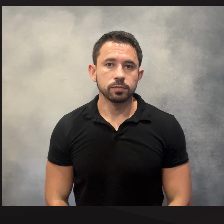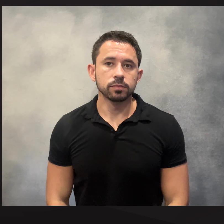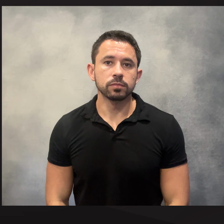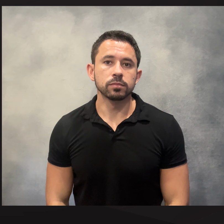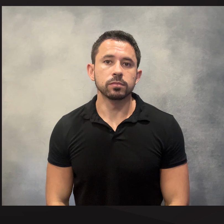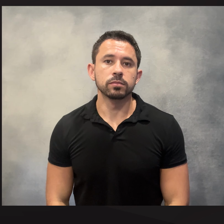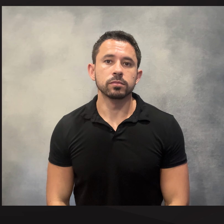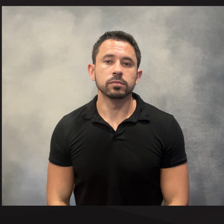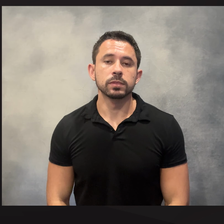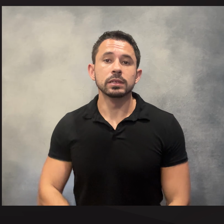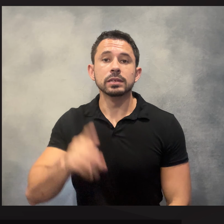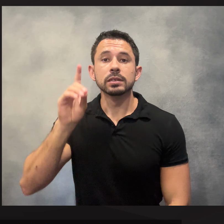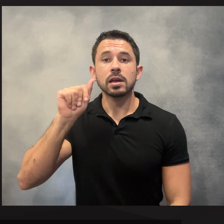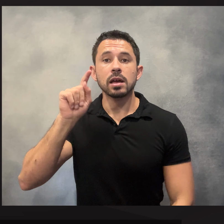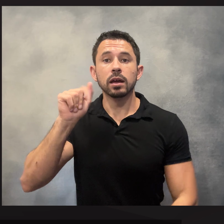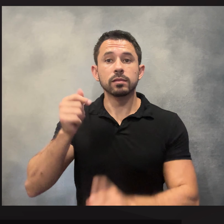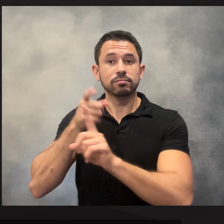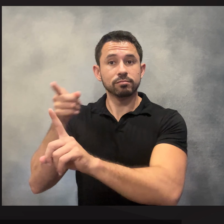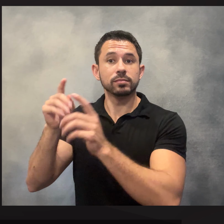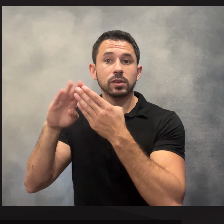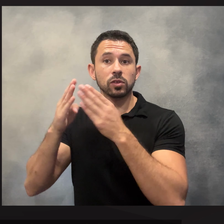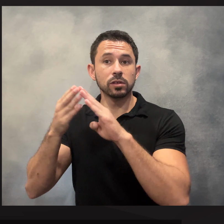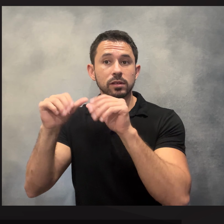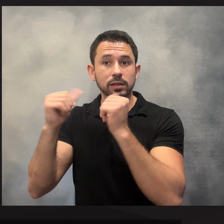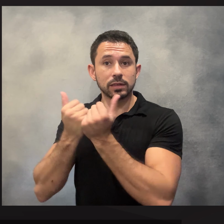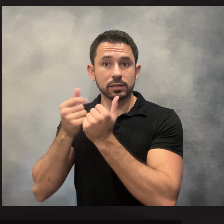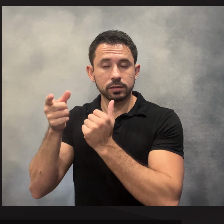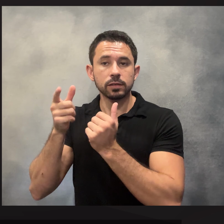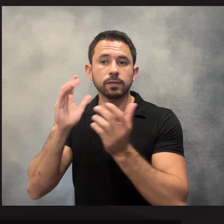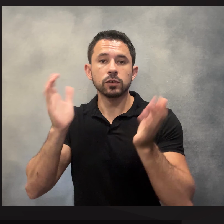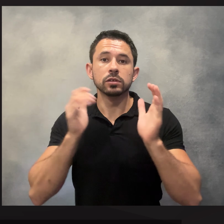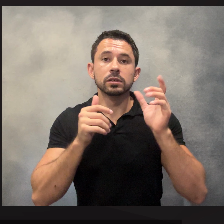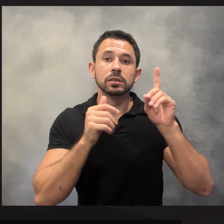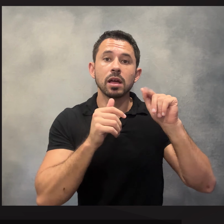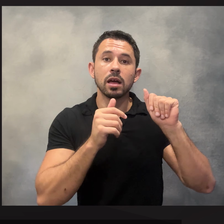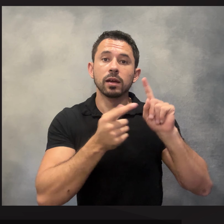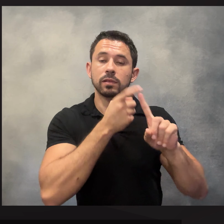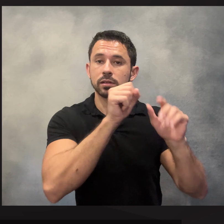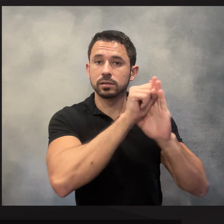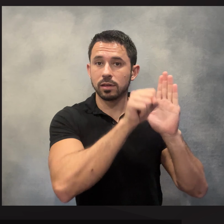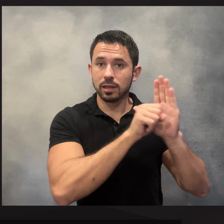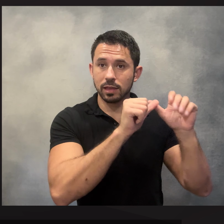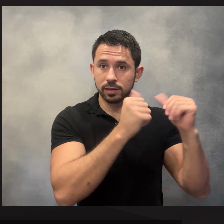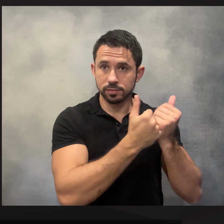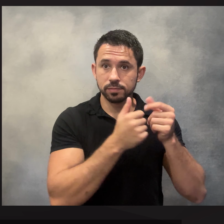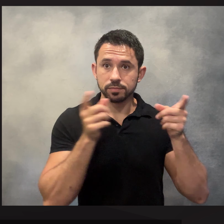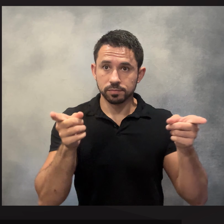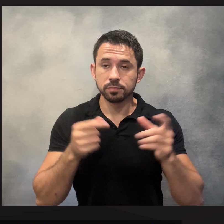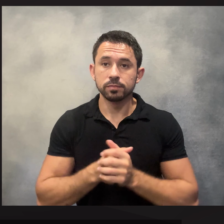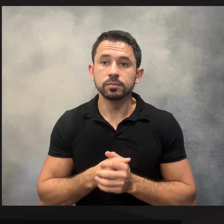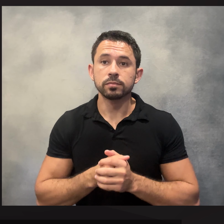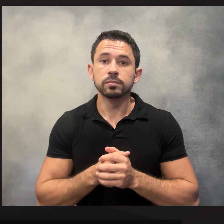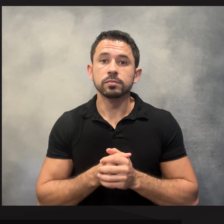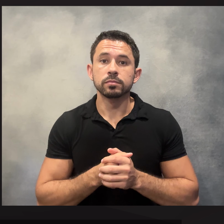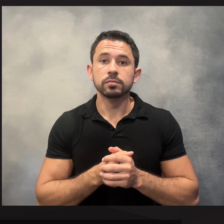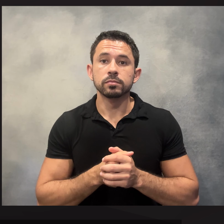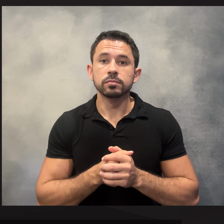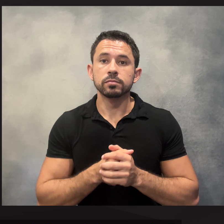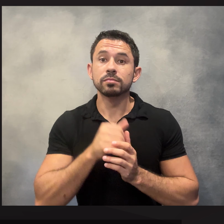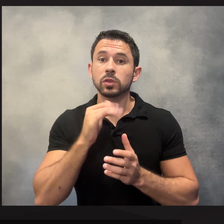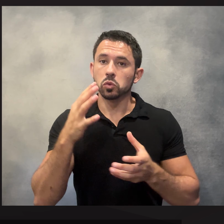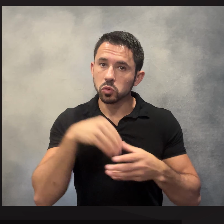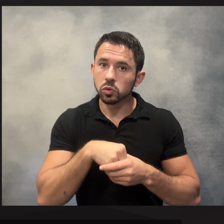Data from city agencies versus data from state agencies, including state contracted corporations, such